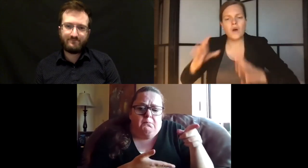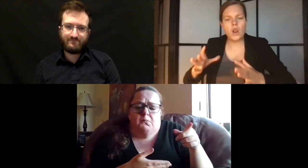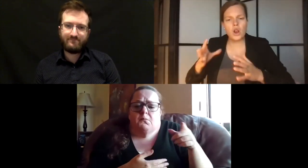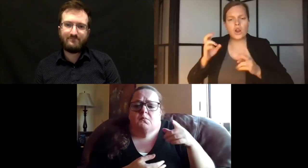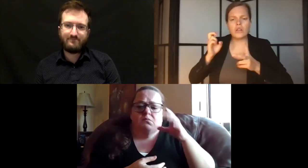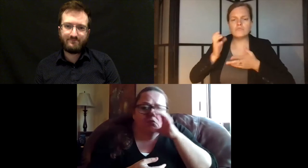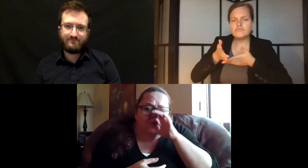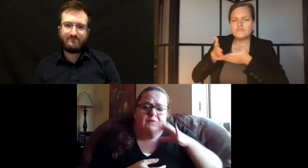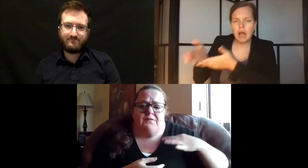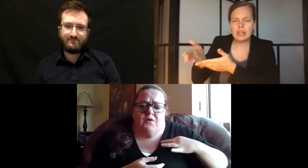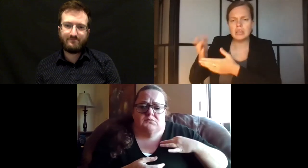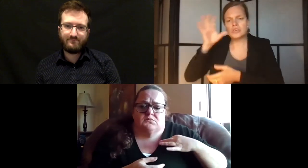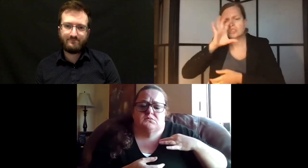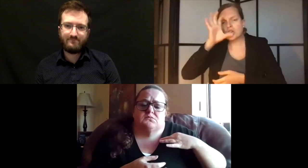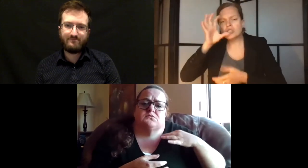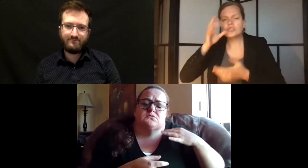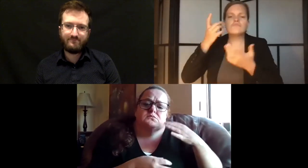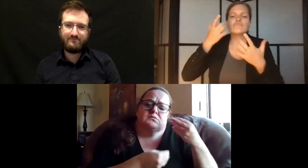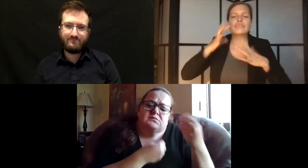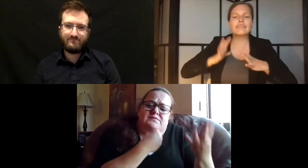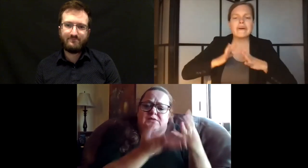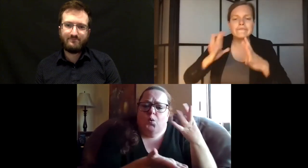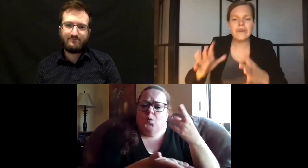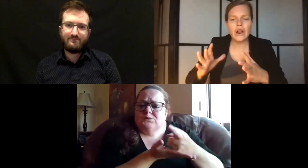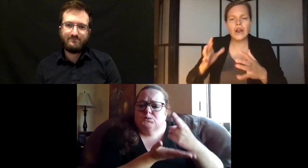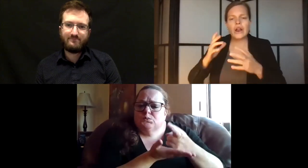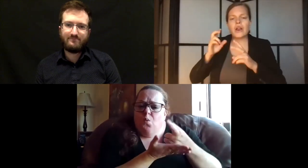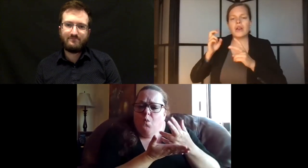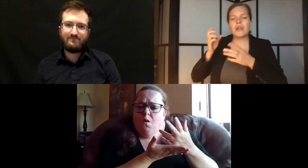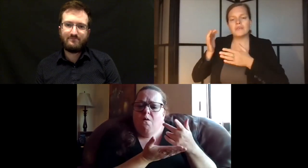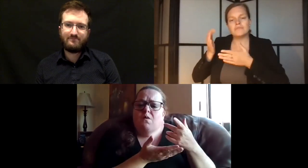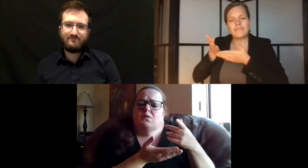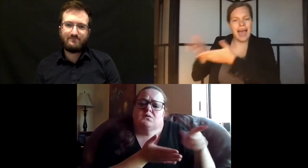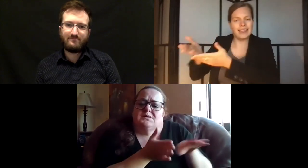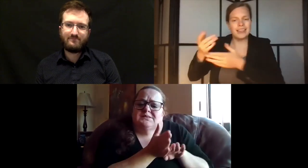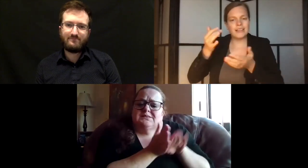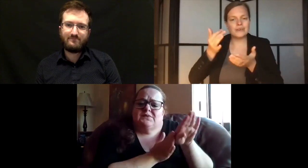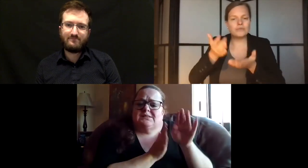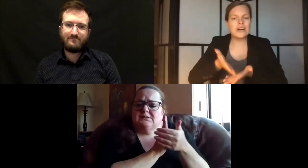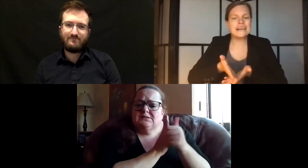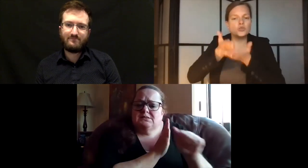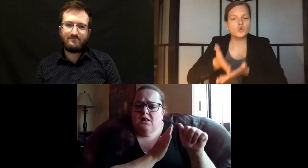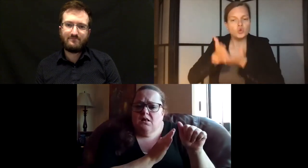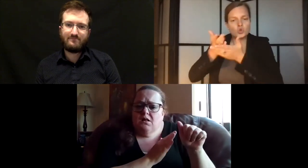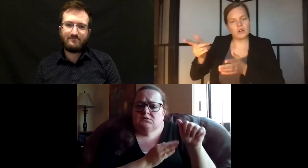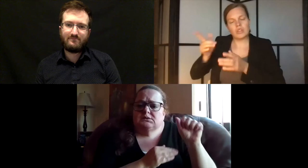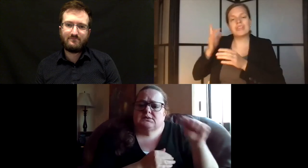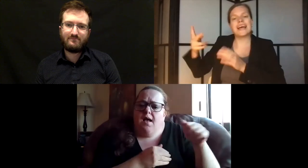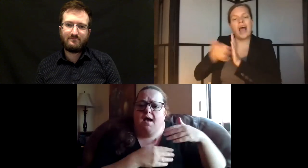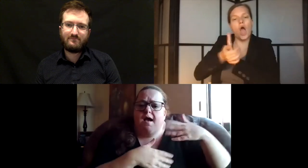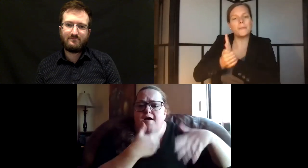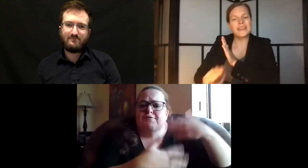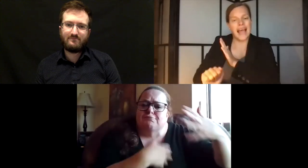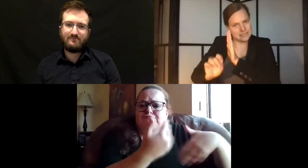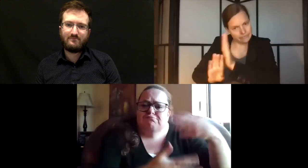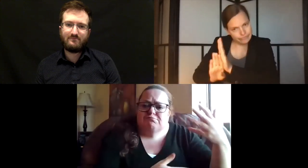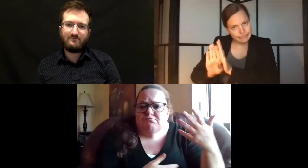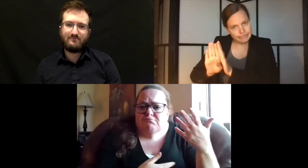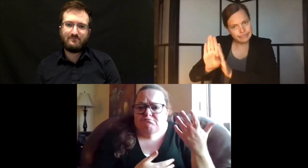into an Employment Ontario EO program while applying for their PR card. And at that time, they can develop